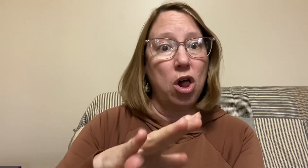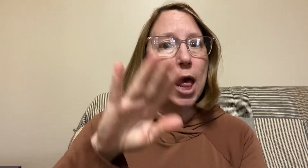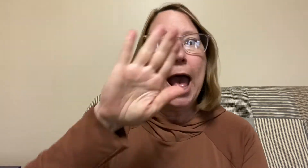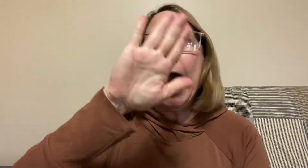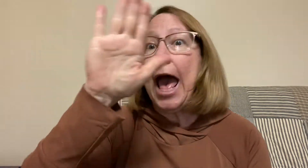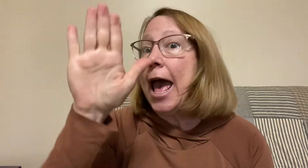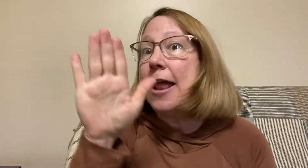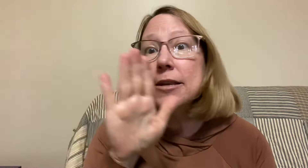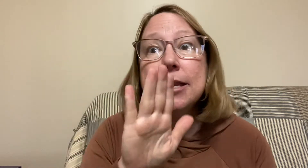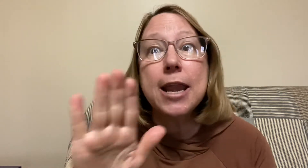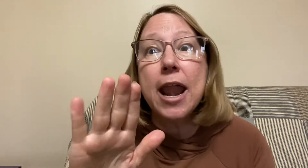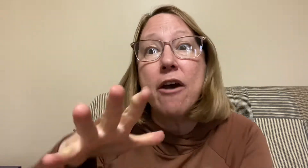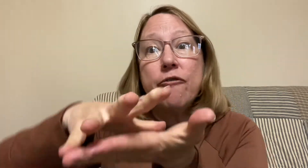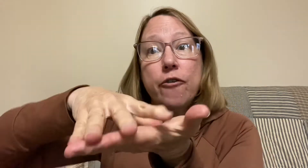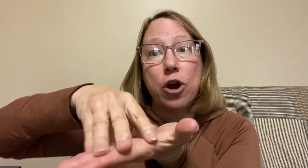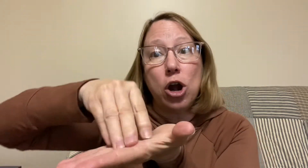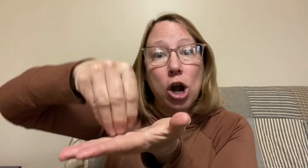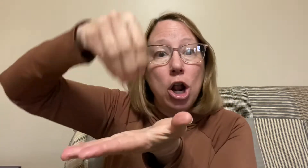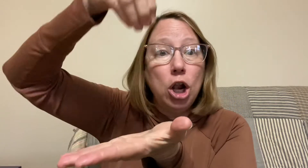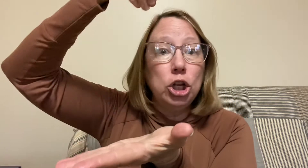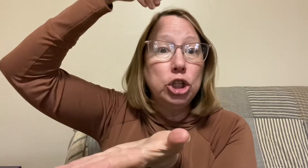Here is her story.